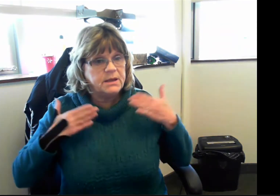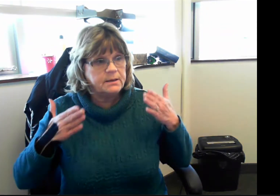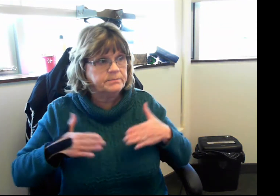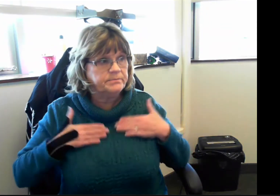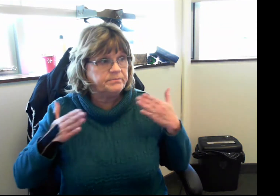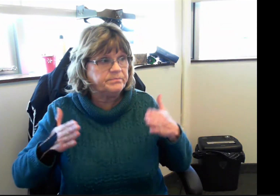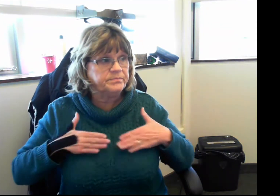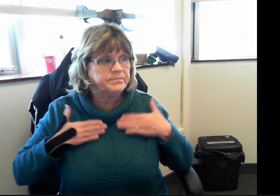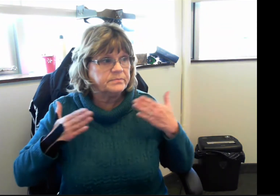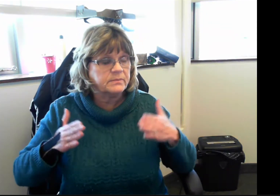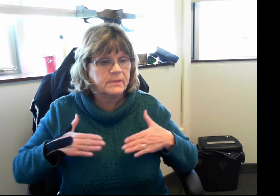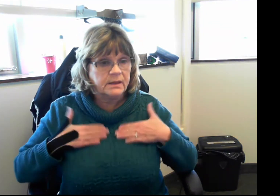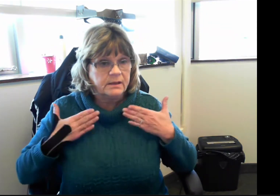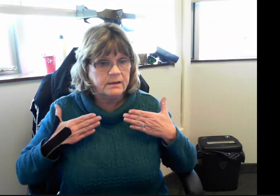happy,